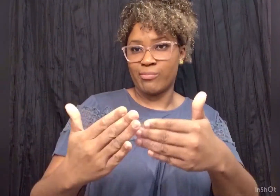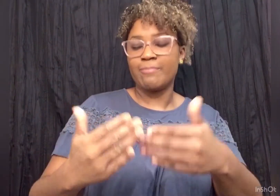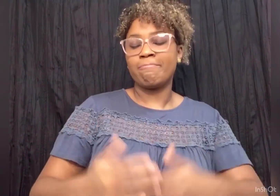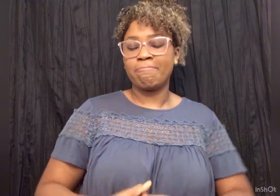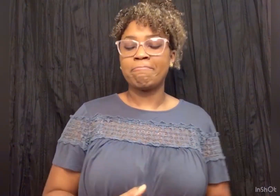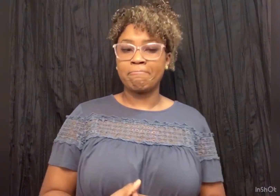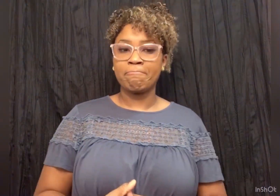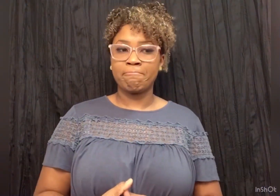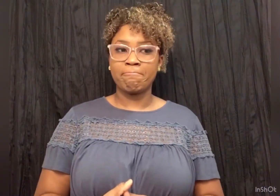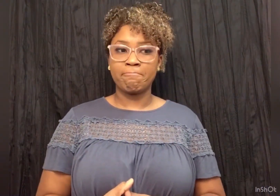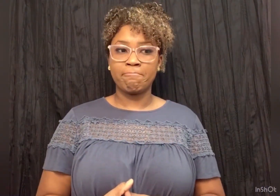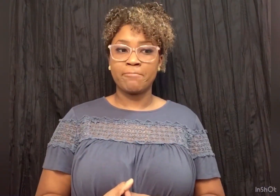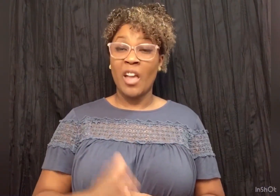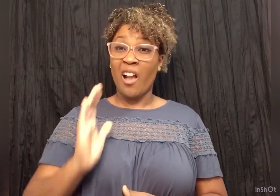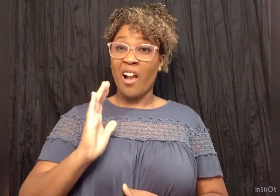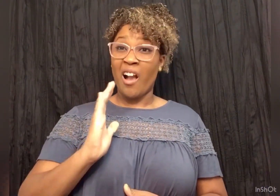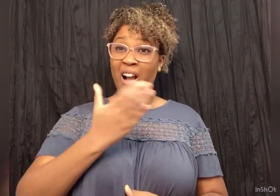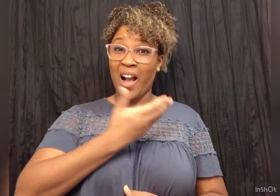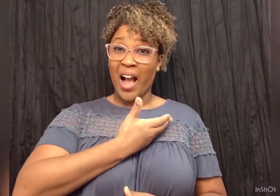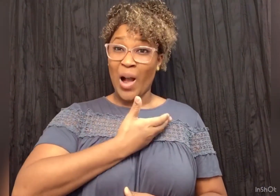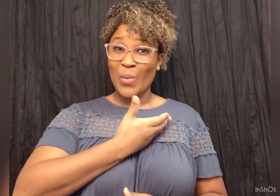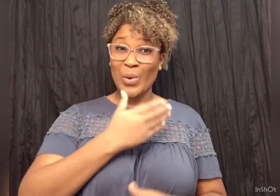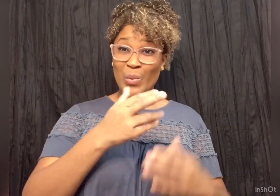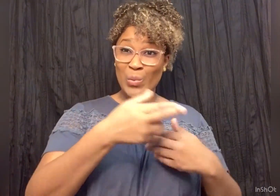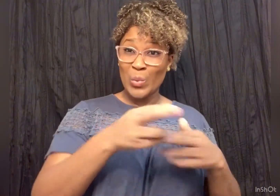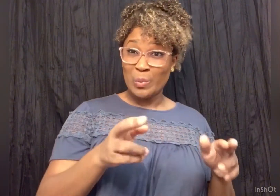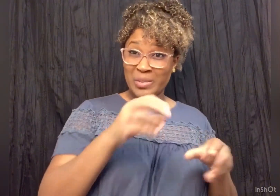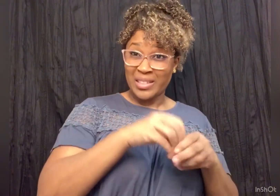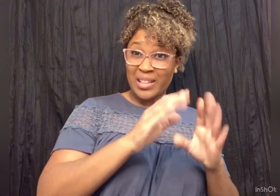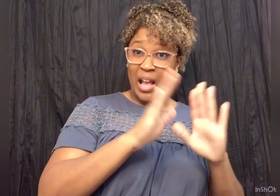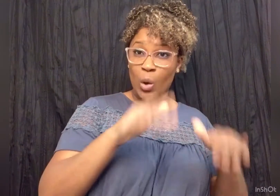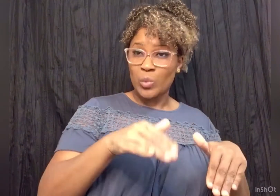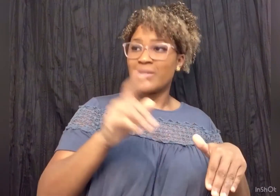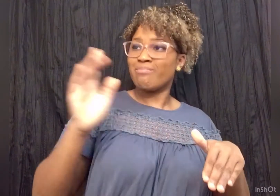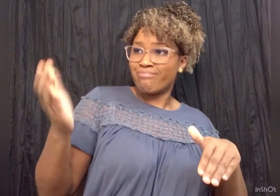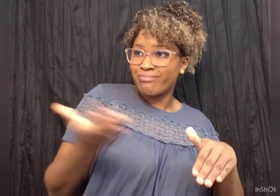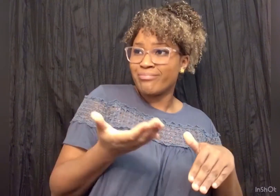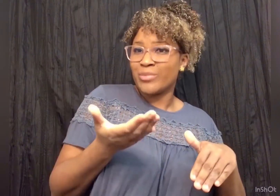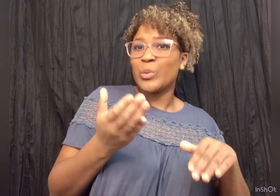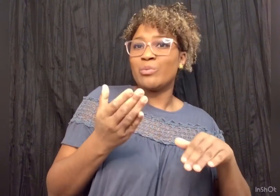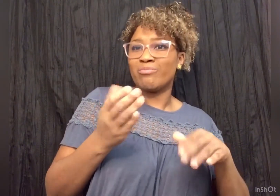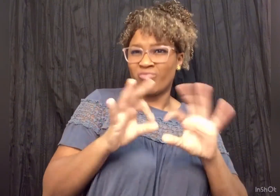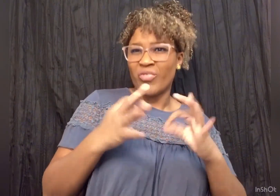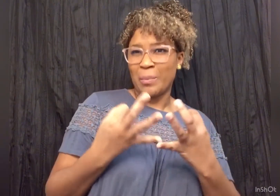We gave some of our rooms to relatives who had been driven out of their homes.